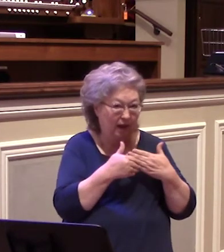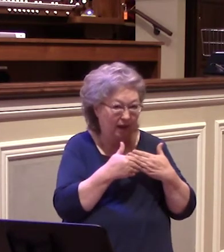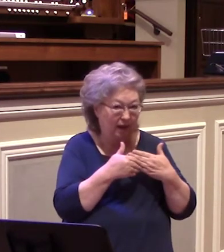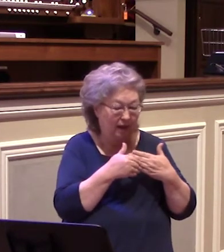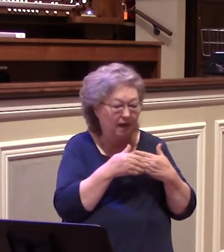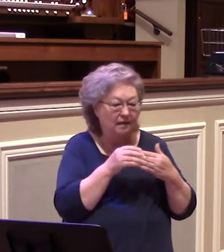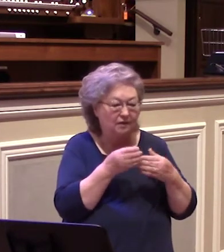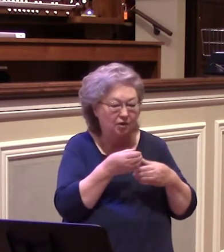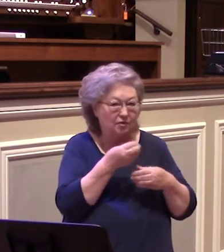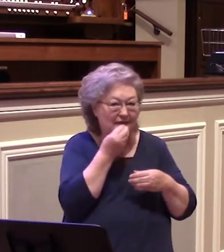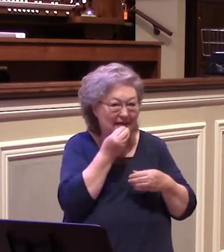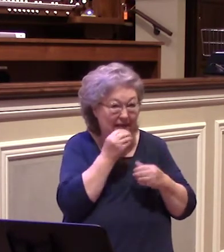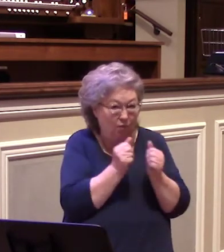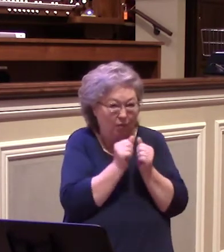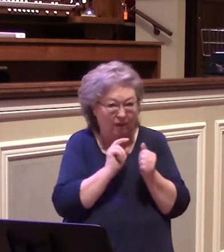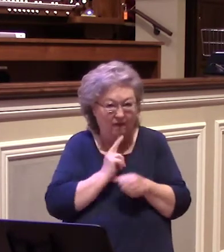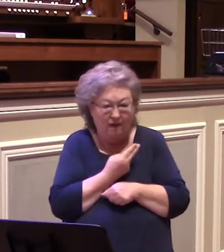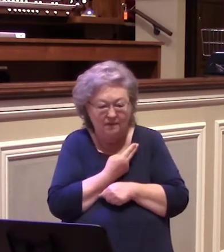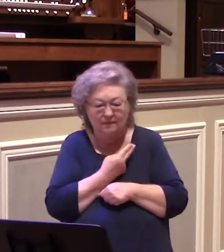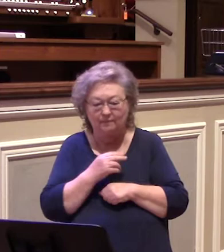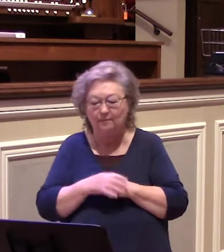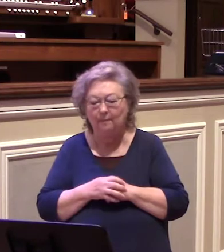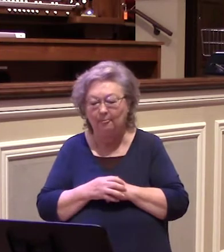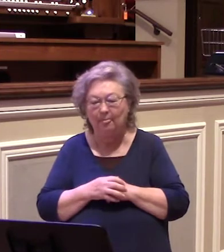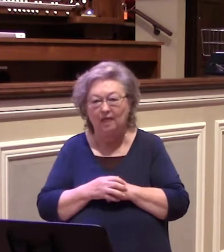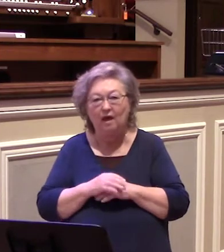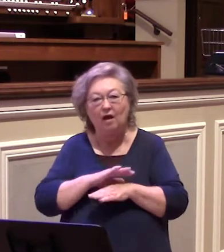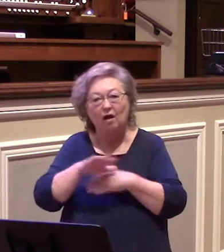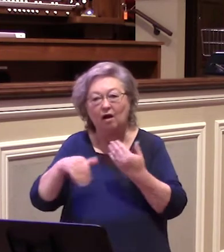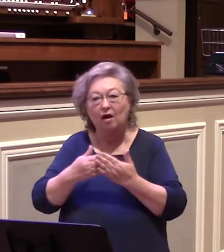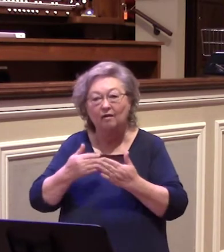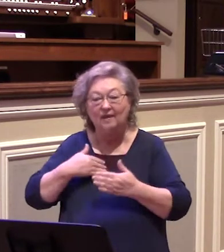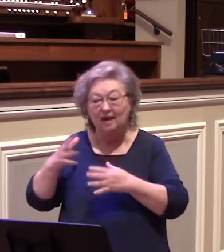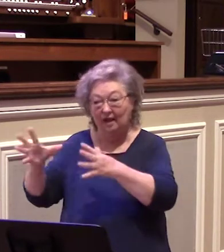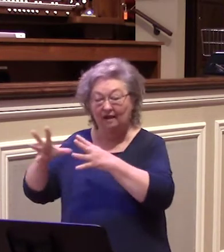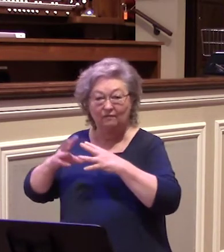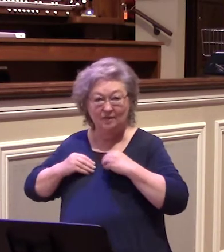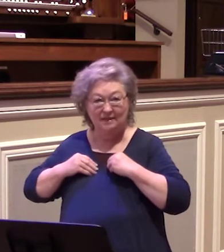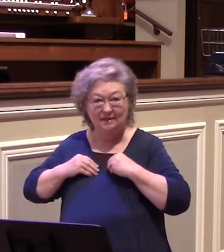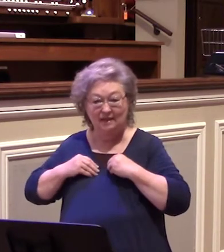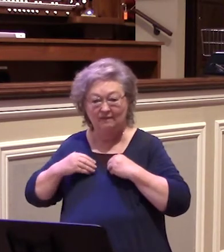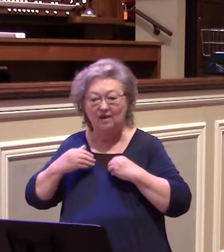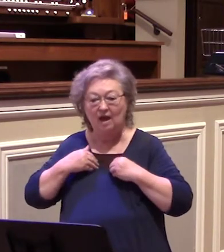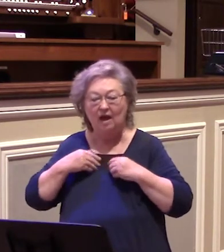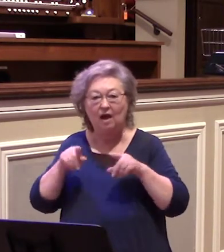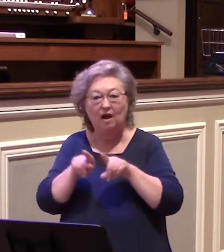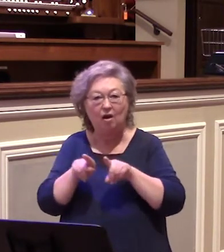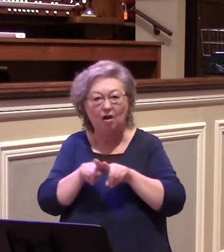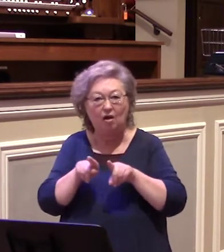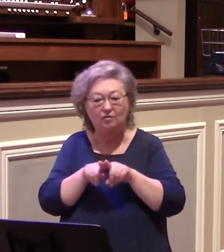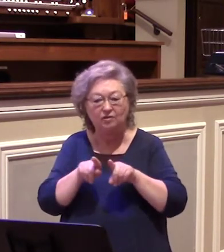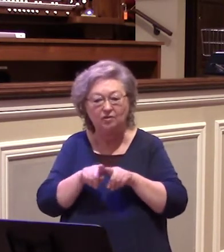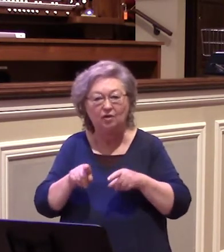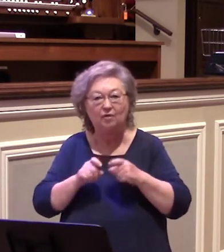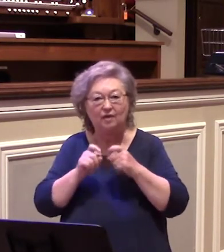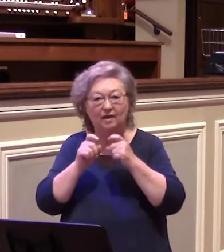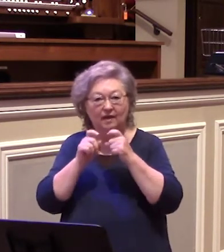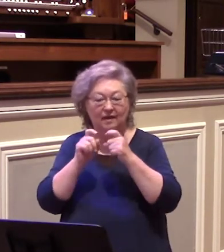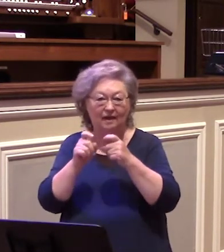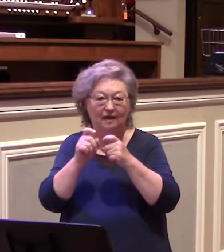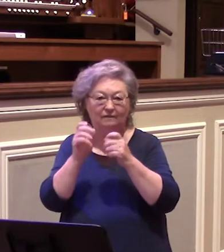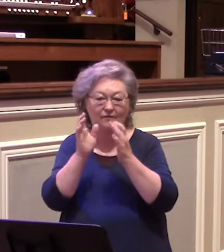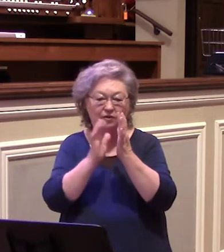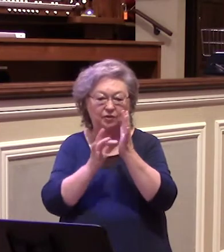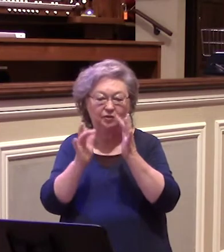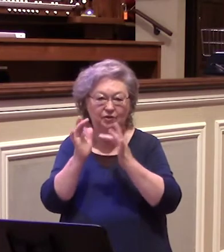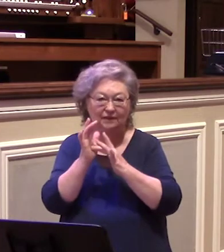"For I received from the Lord that which I also delivered to you, that the Lord Jesus, in the night in which he was betrayed, took